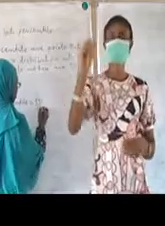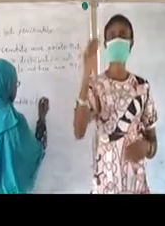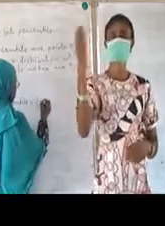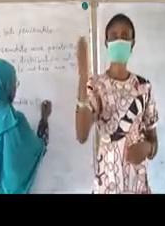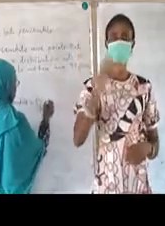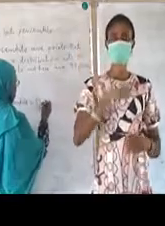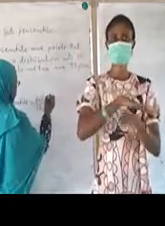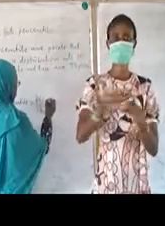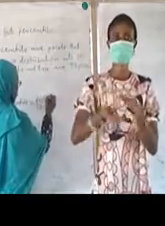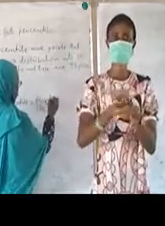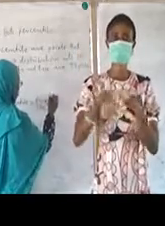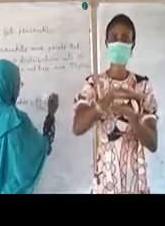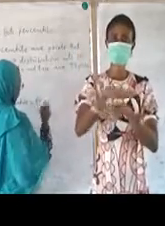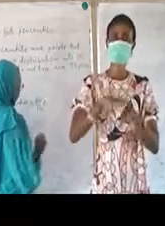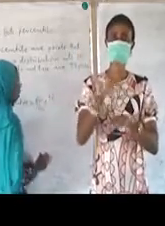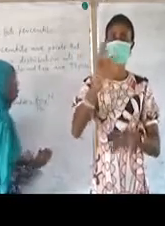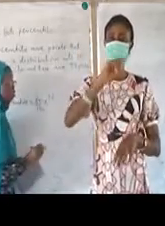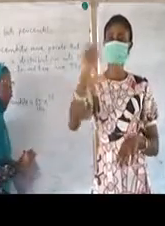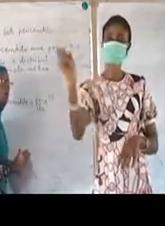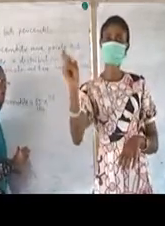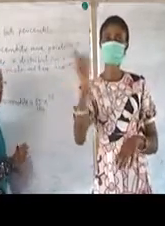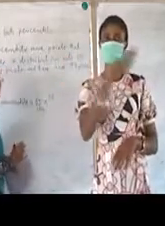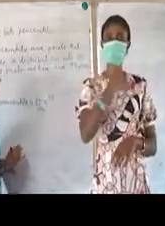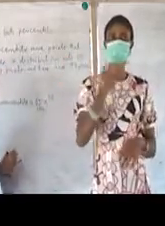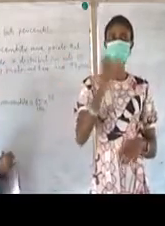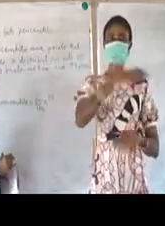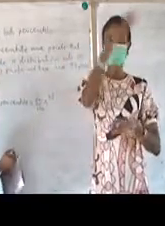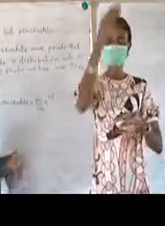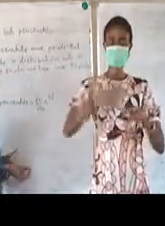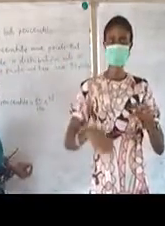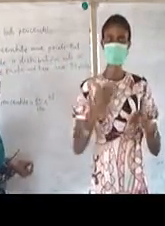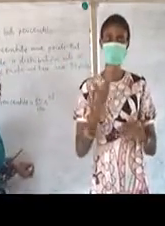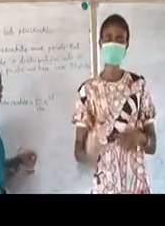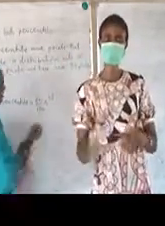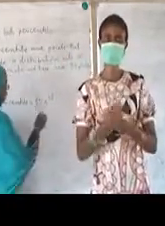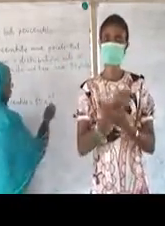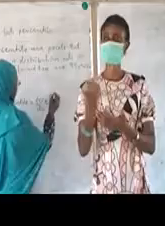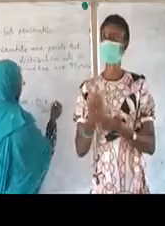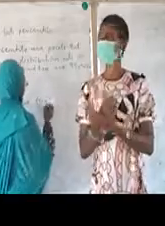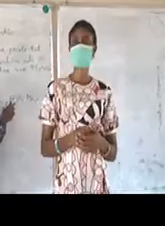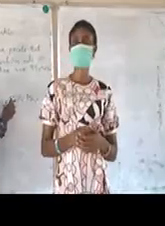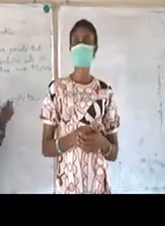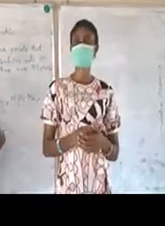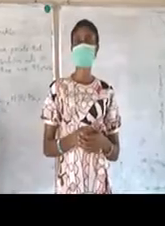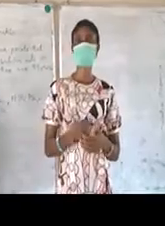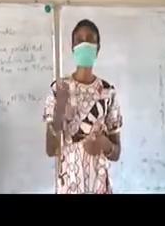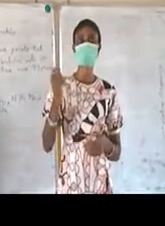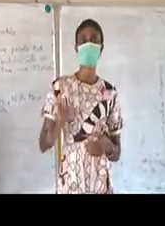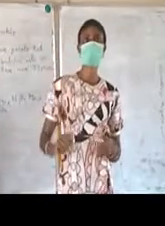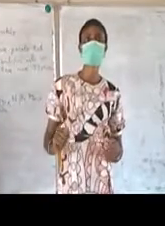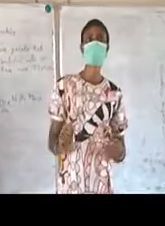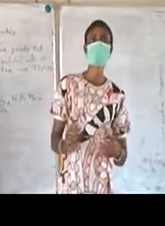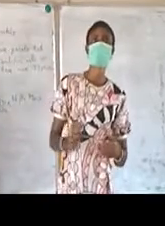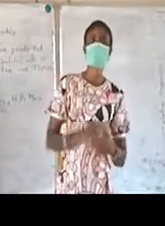100 times the total number of distribution. How many are there? The total number of